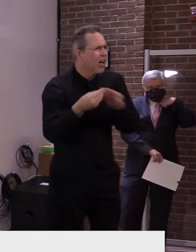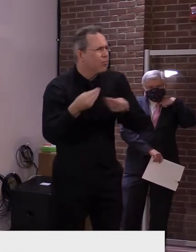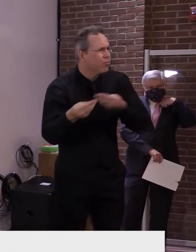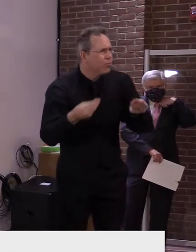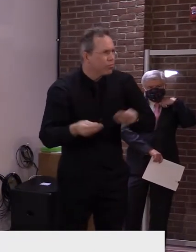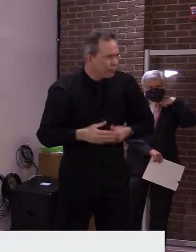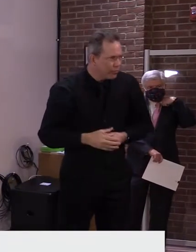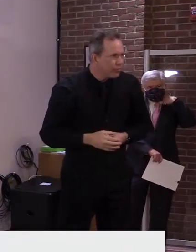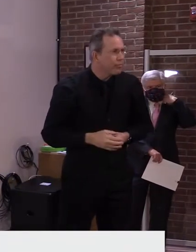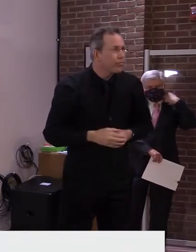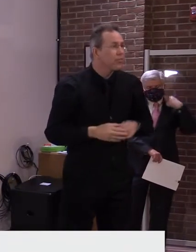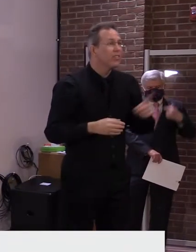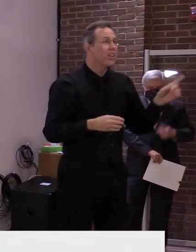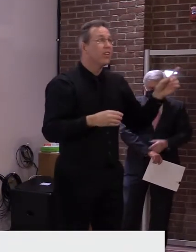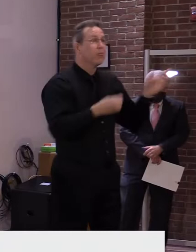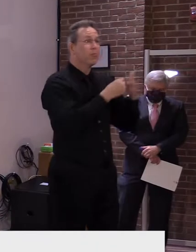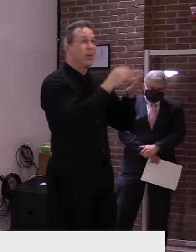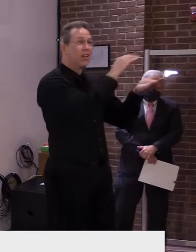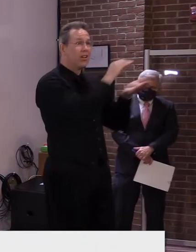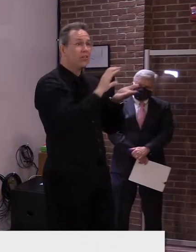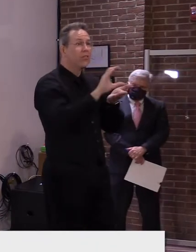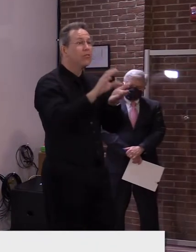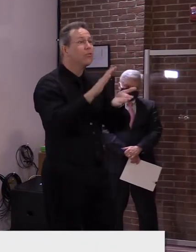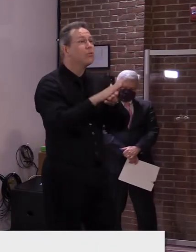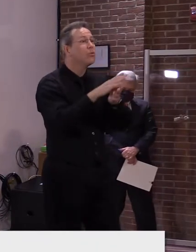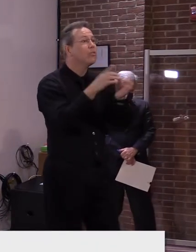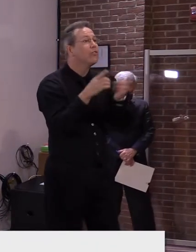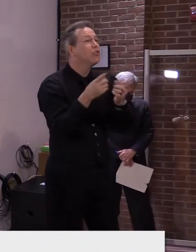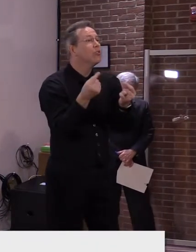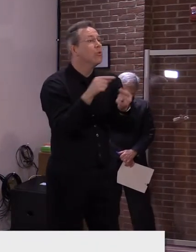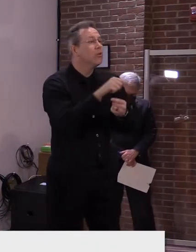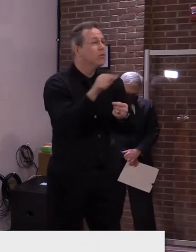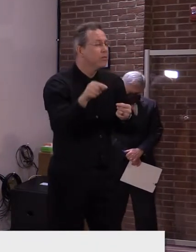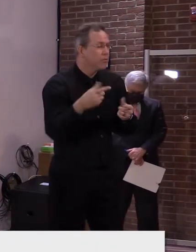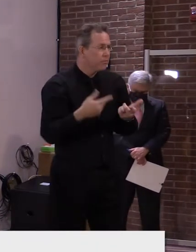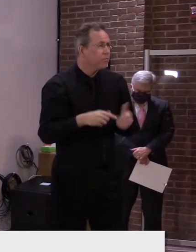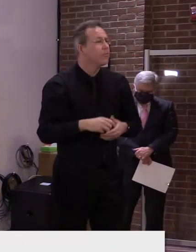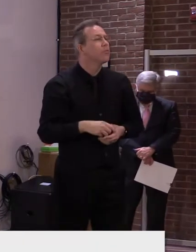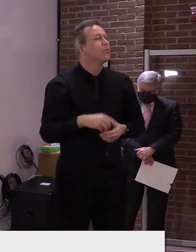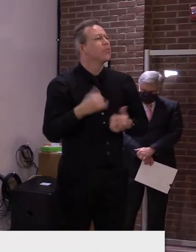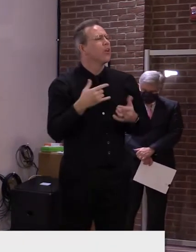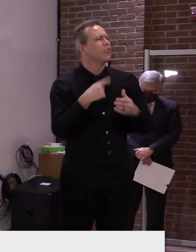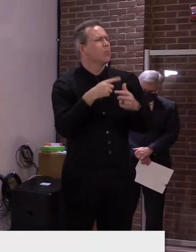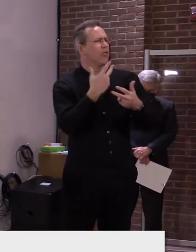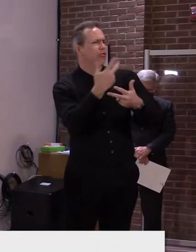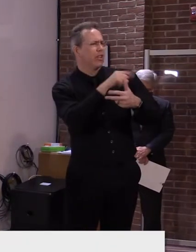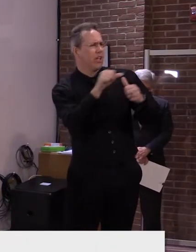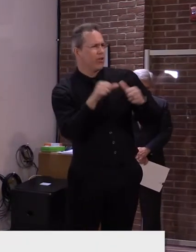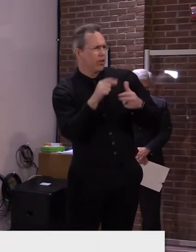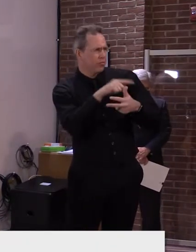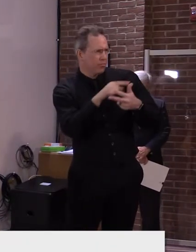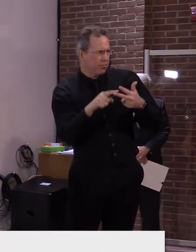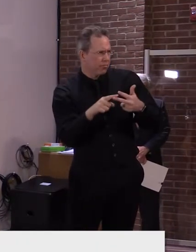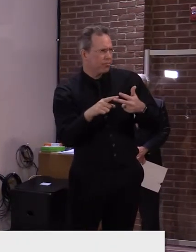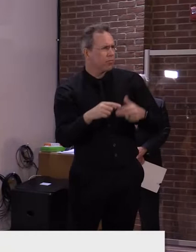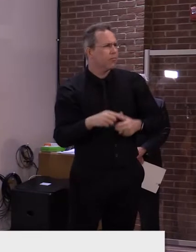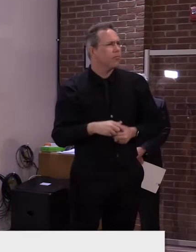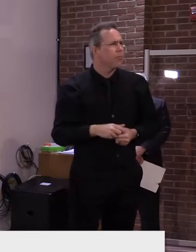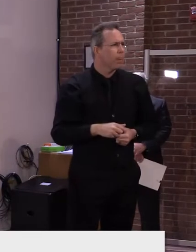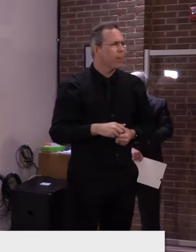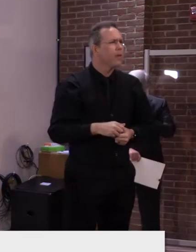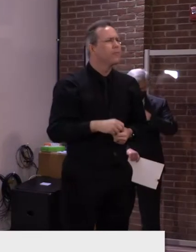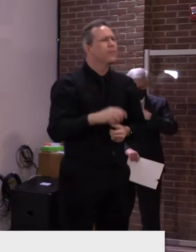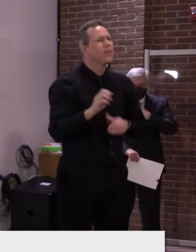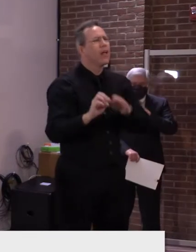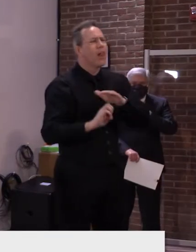leverage to support recovery. And here I'm referring to three allocations of funding under the Elementary and Secondary School Emergency